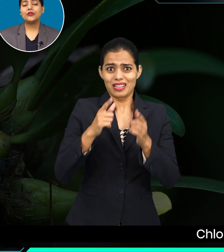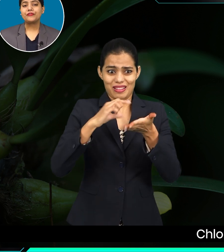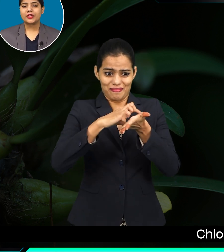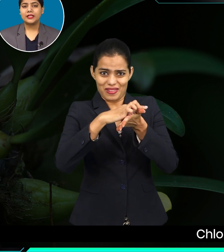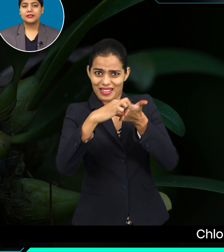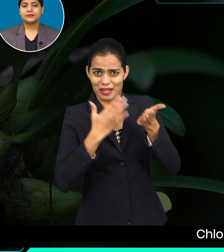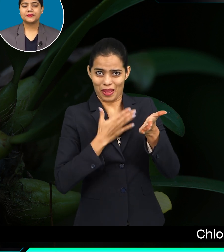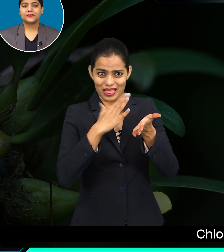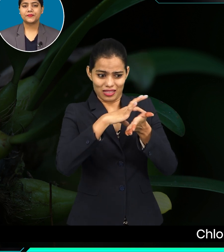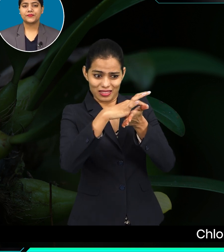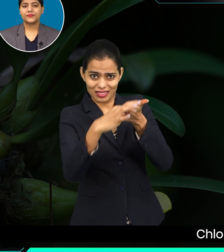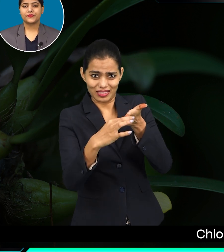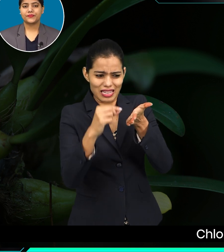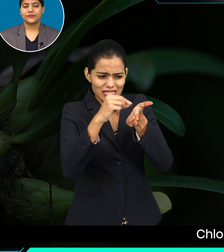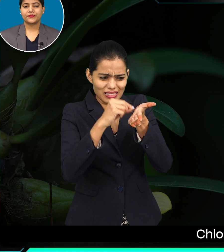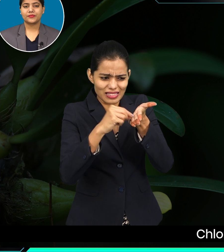chlorophyll,